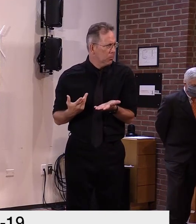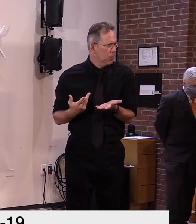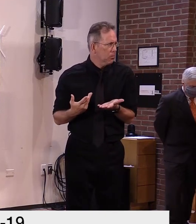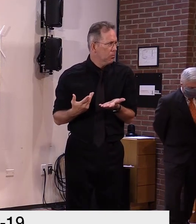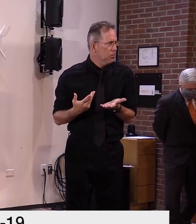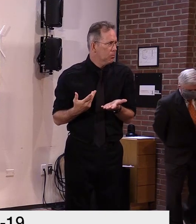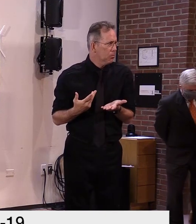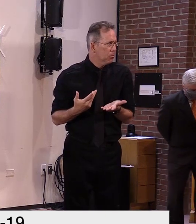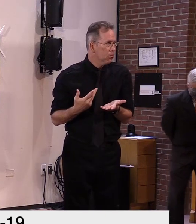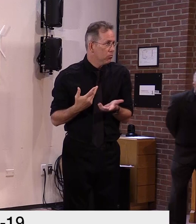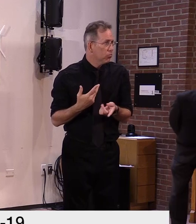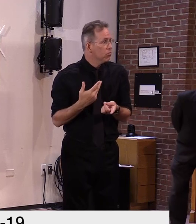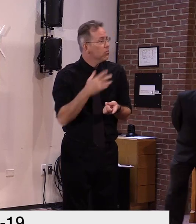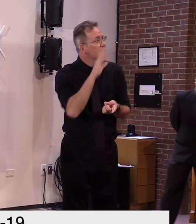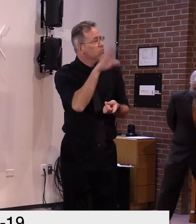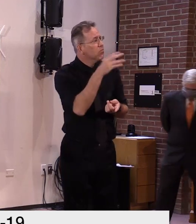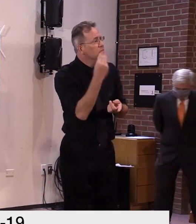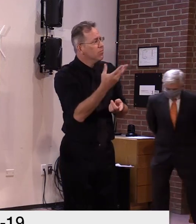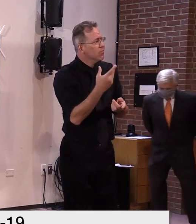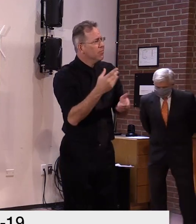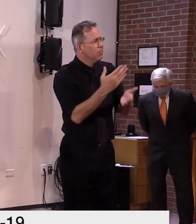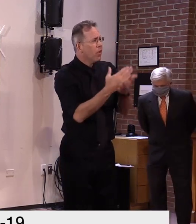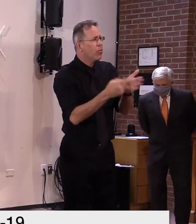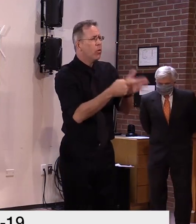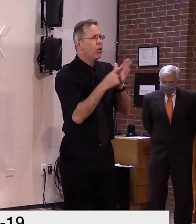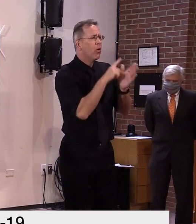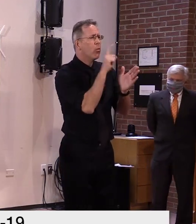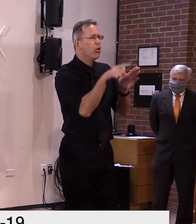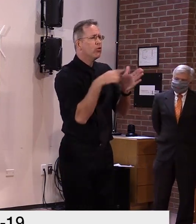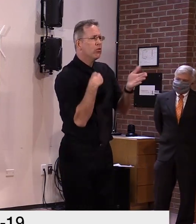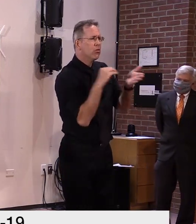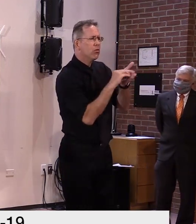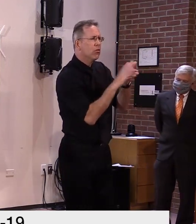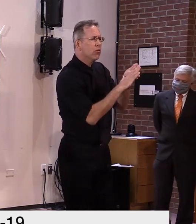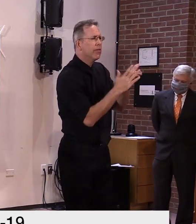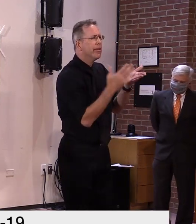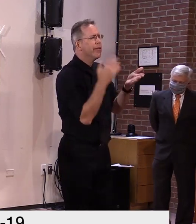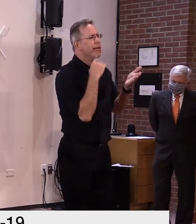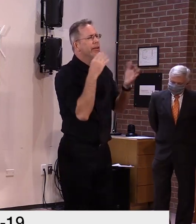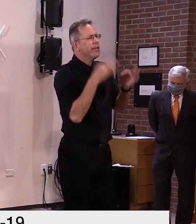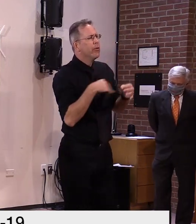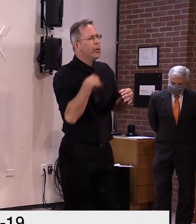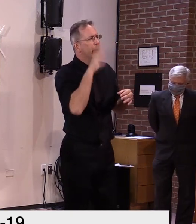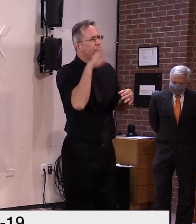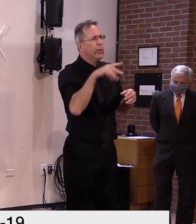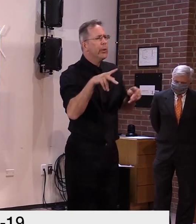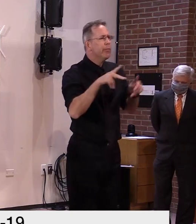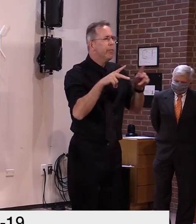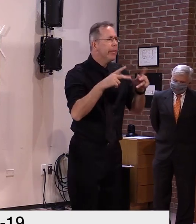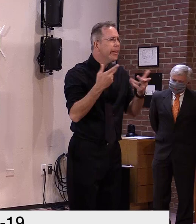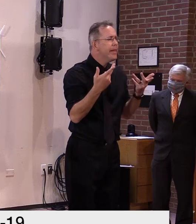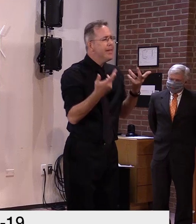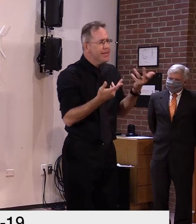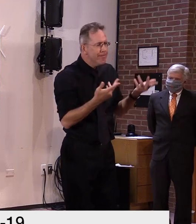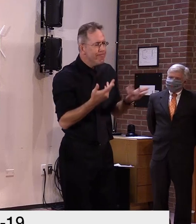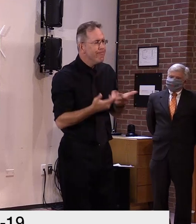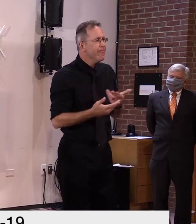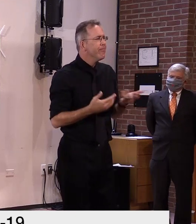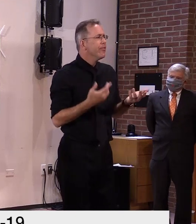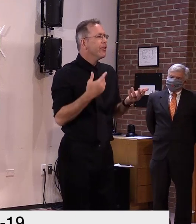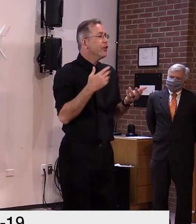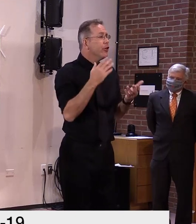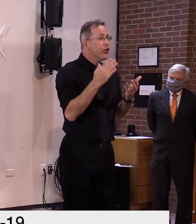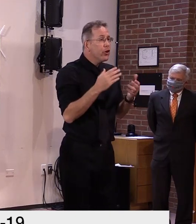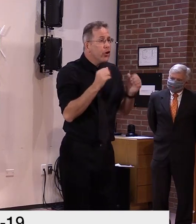to ask, although we certainly know that people are, you know, we're considering them able and available to work,